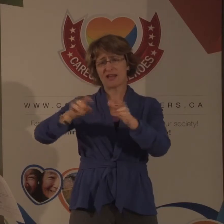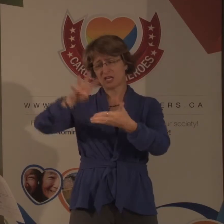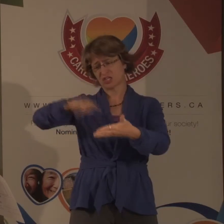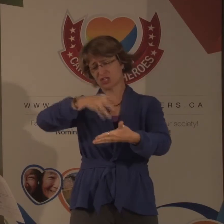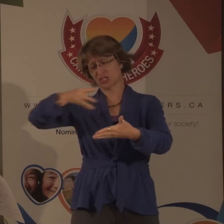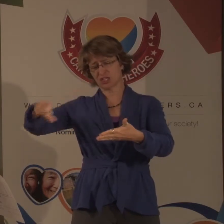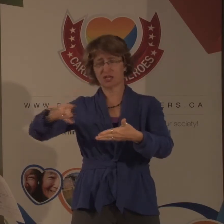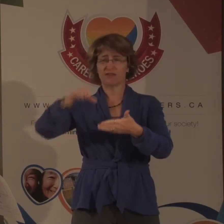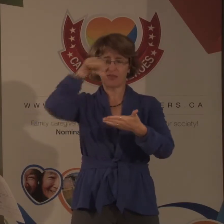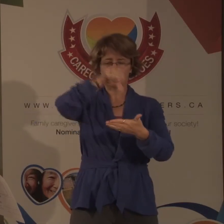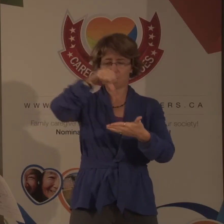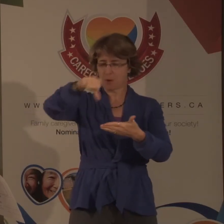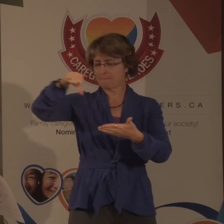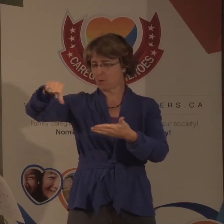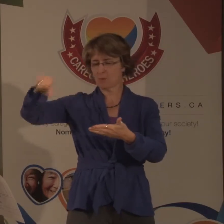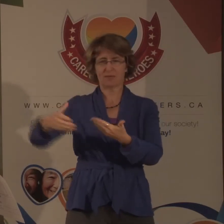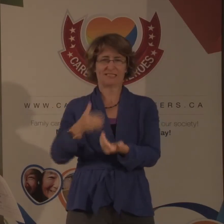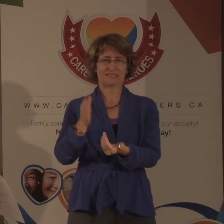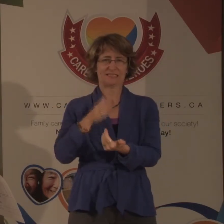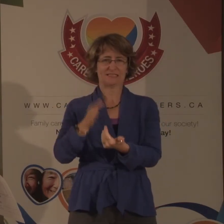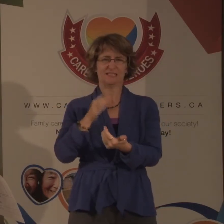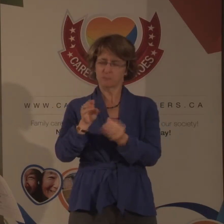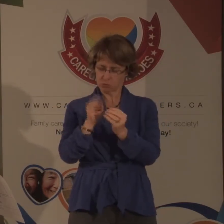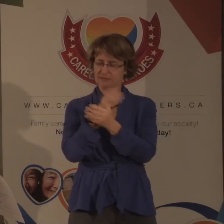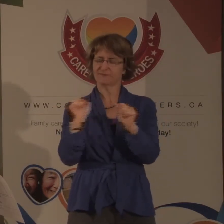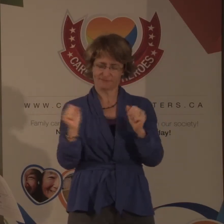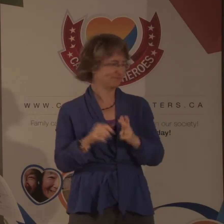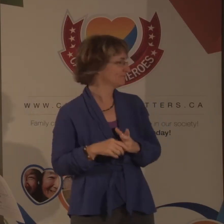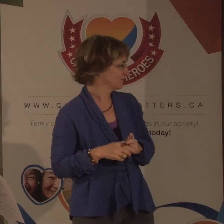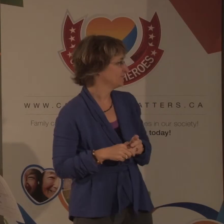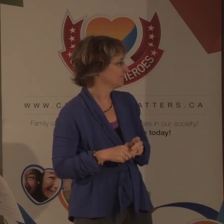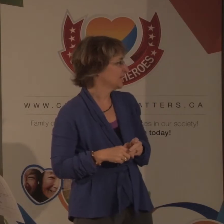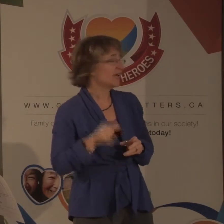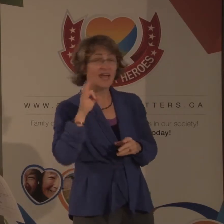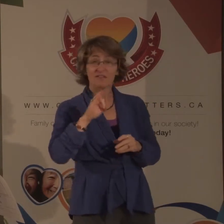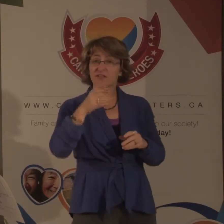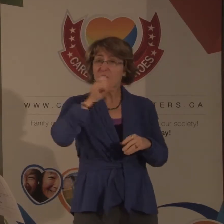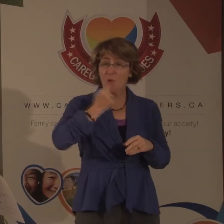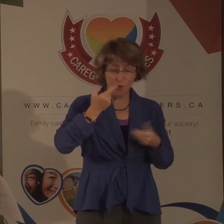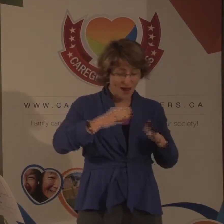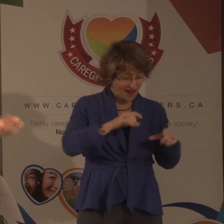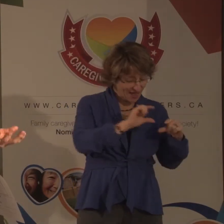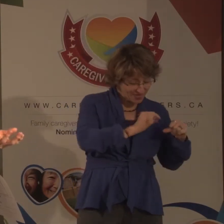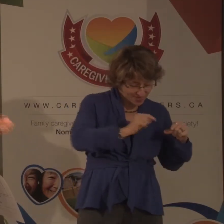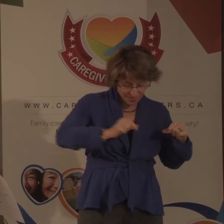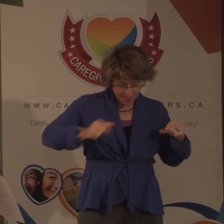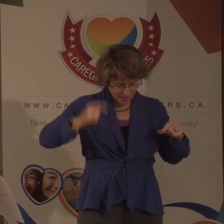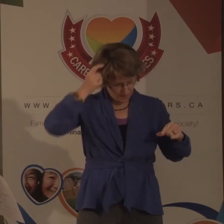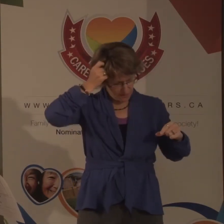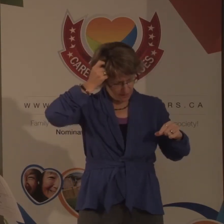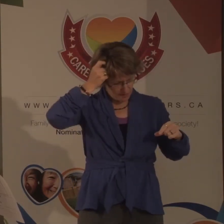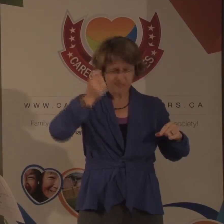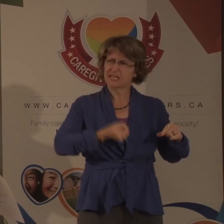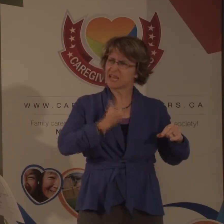in that little blister pack, and they can do it themselves. So it's really safer that way. If you do it the other way, then what happens is, did I take it? Did I